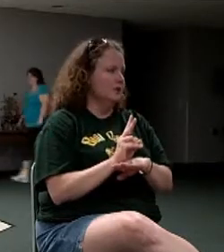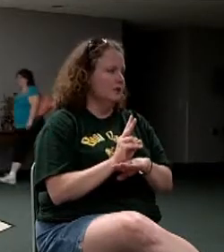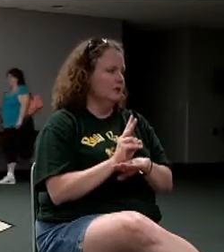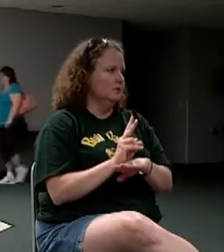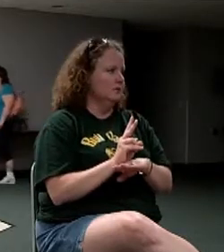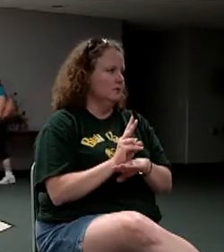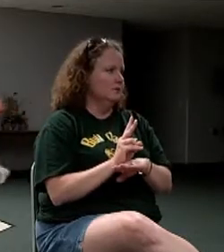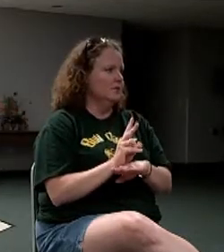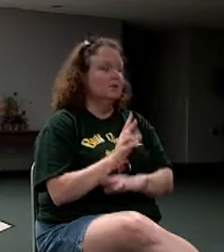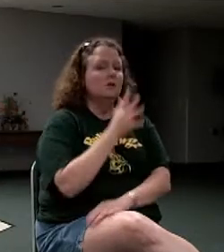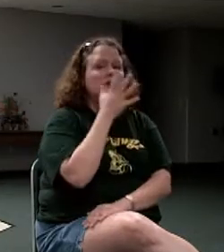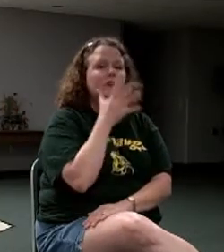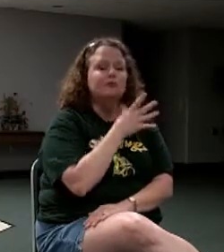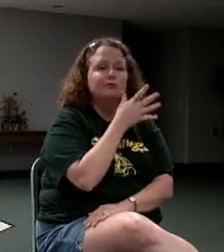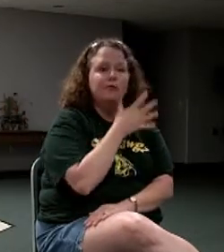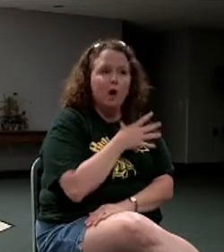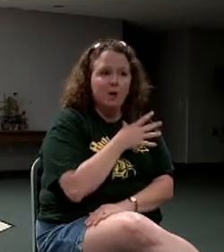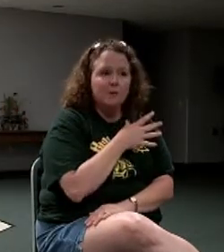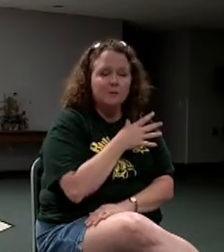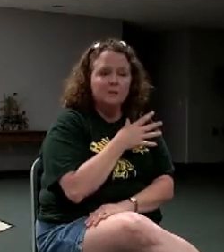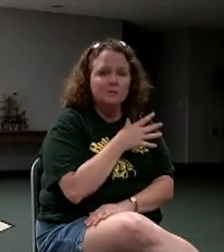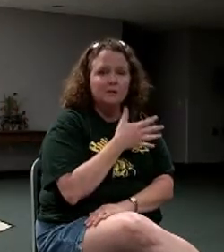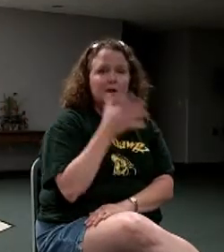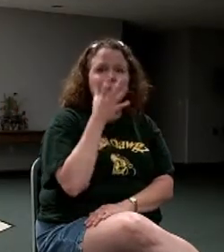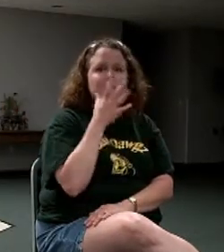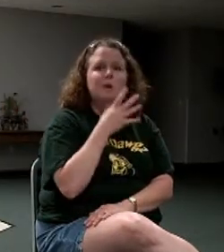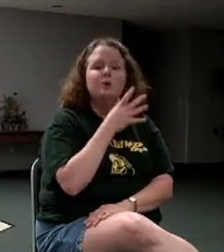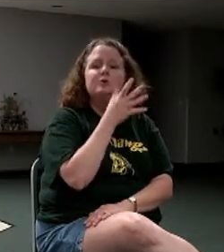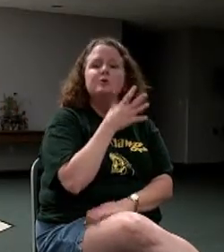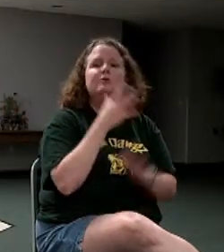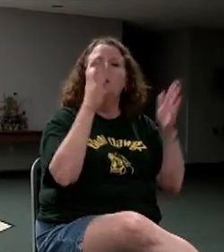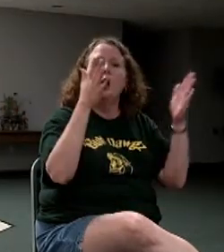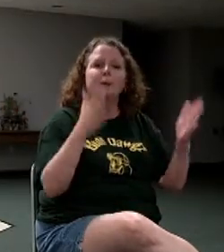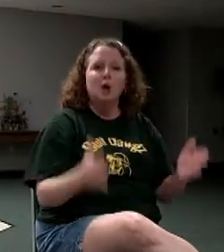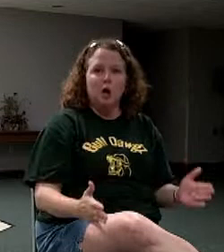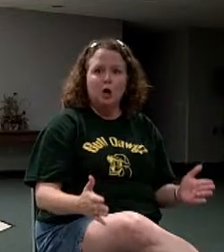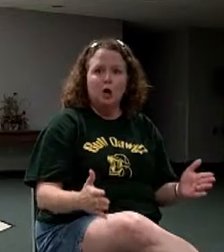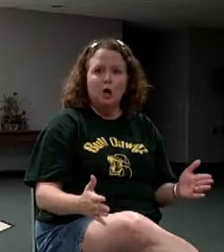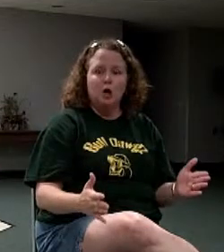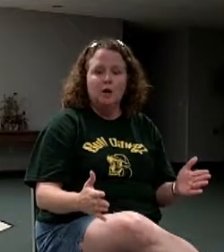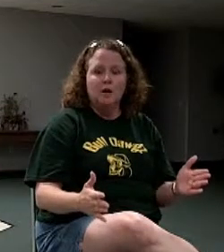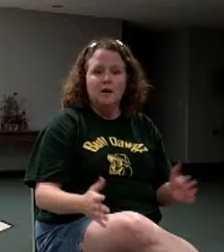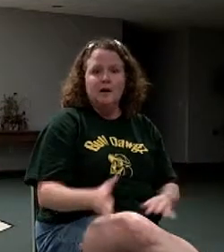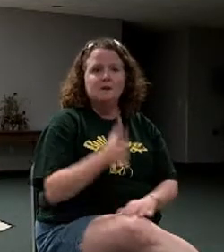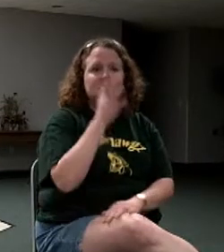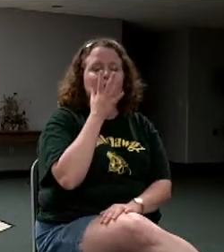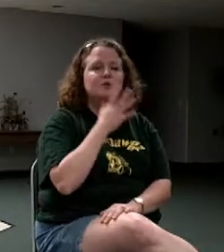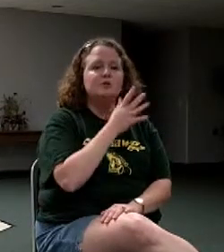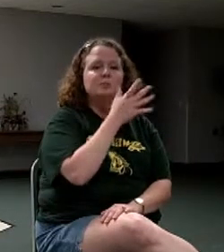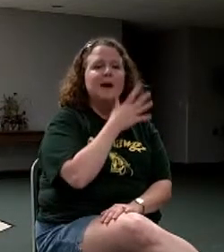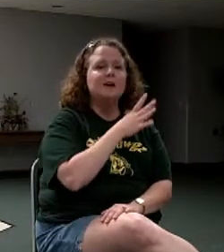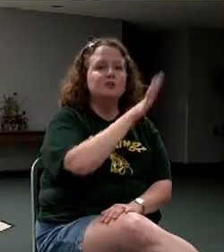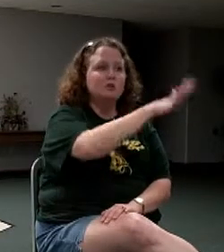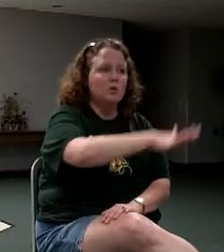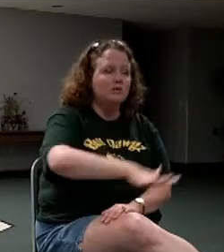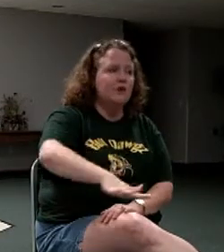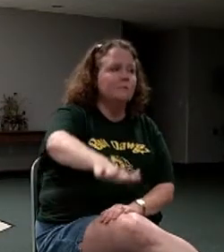Jerseyville. Farm, as opposed to farmer, as opposed to pasture or farm